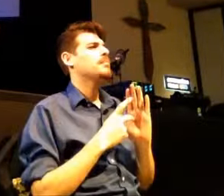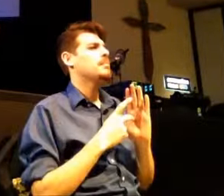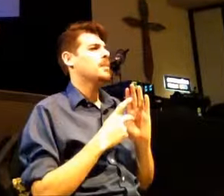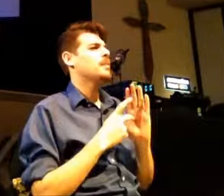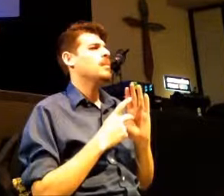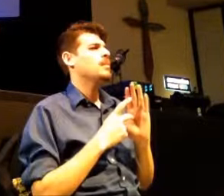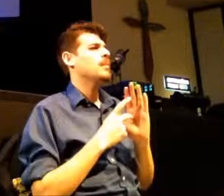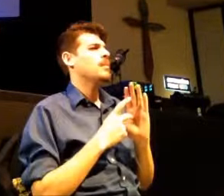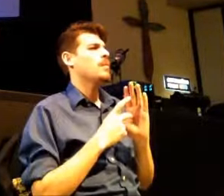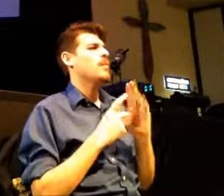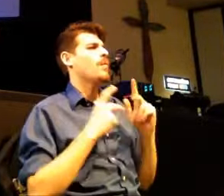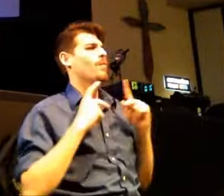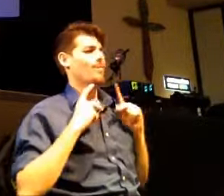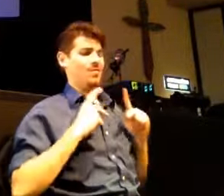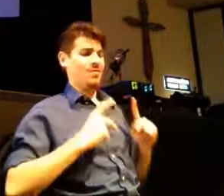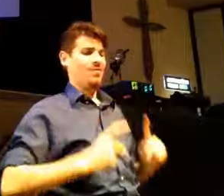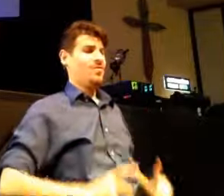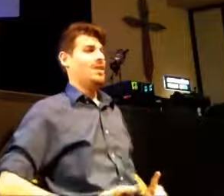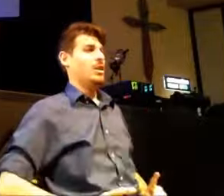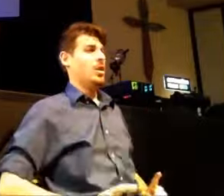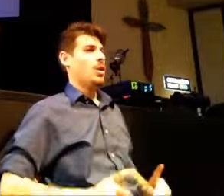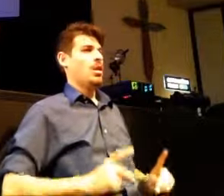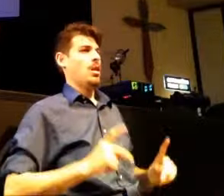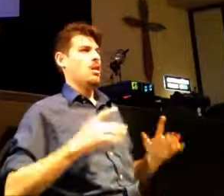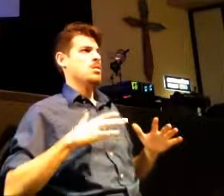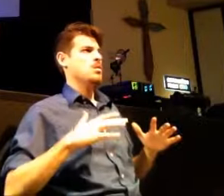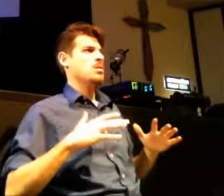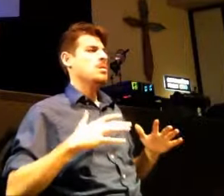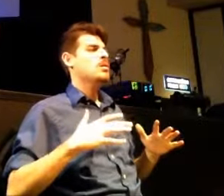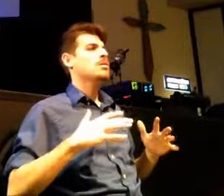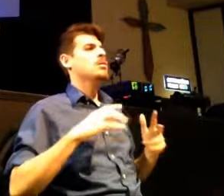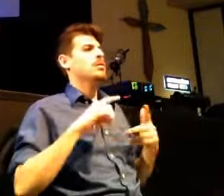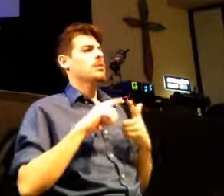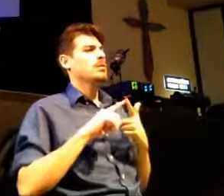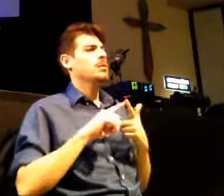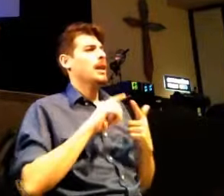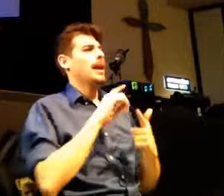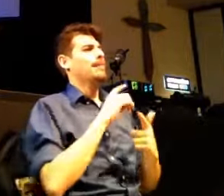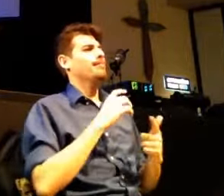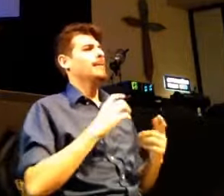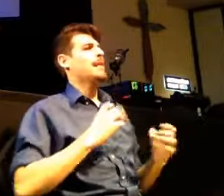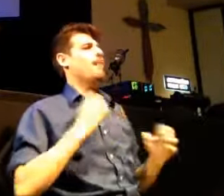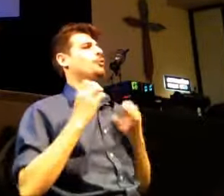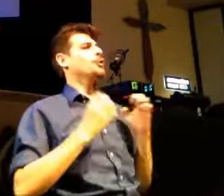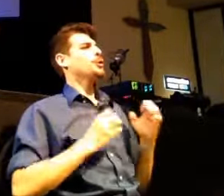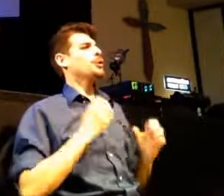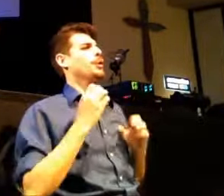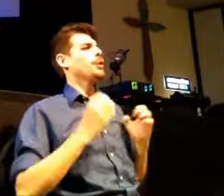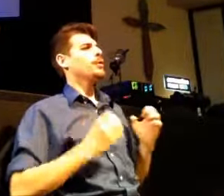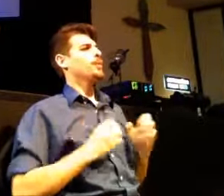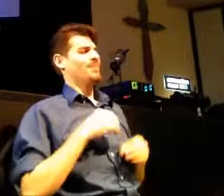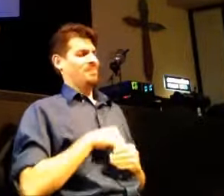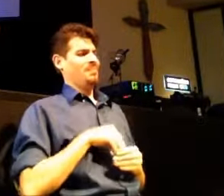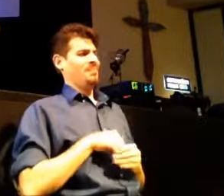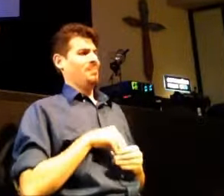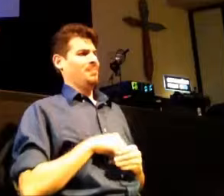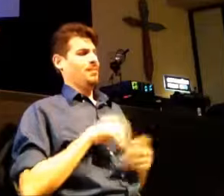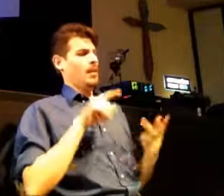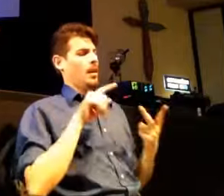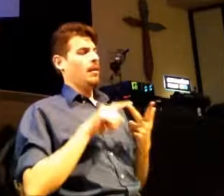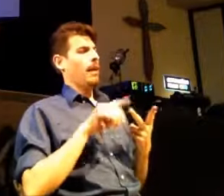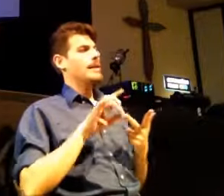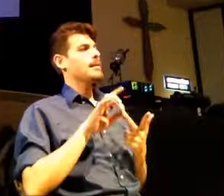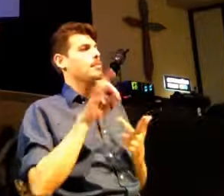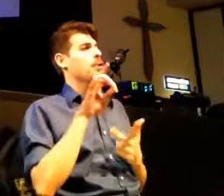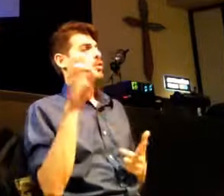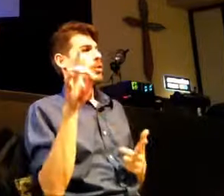physical component to it. There is a mental, emotional component to it, and there's a spiritual component to it. I had the